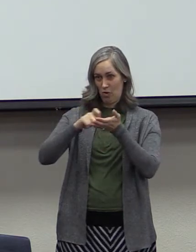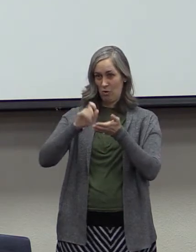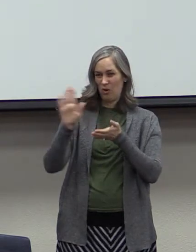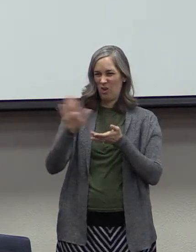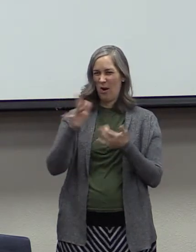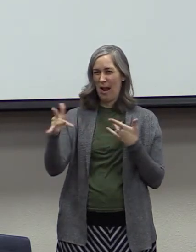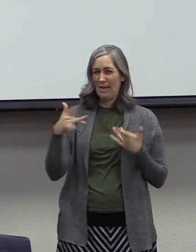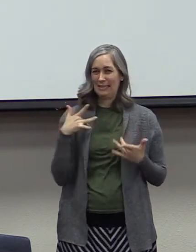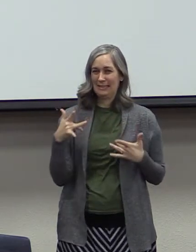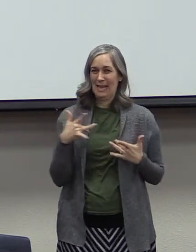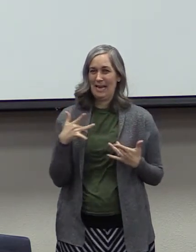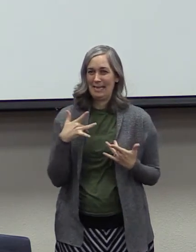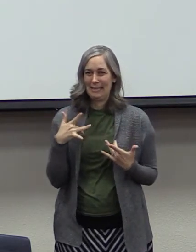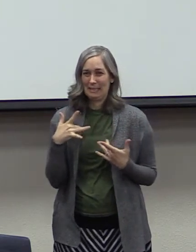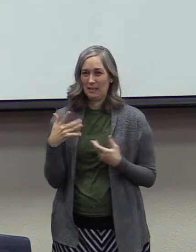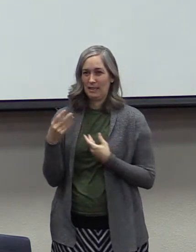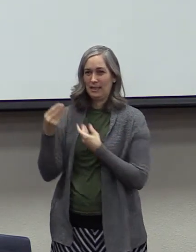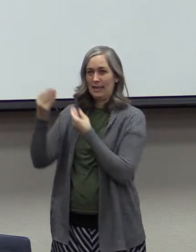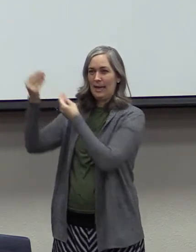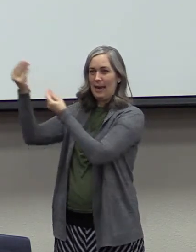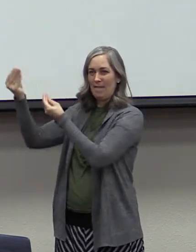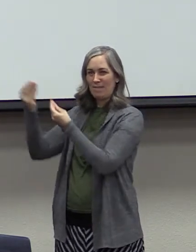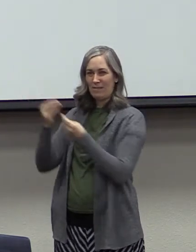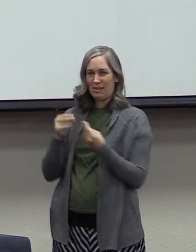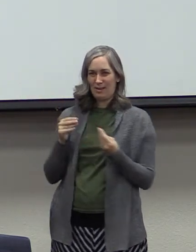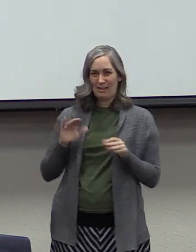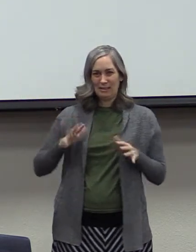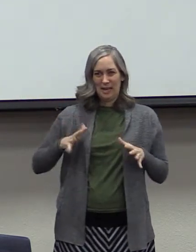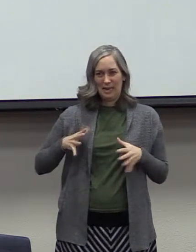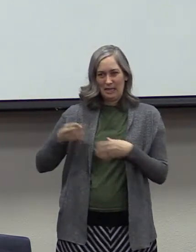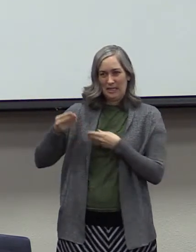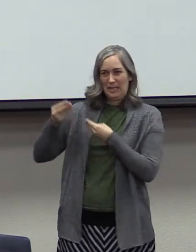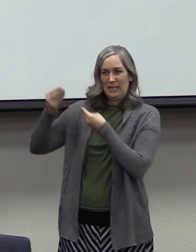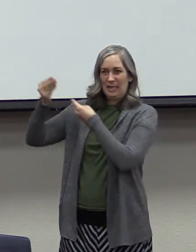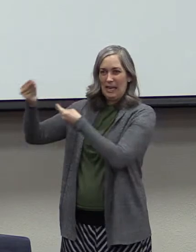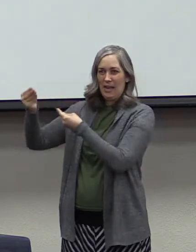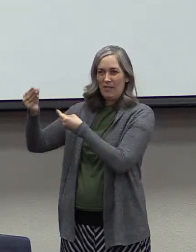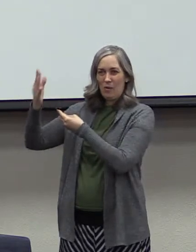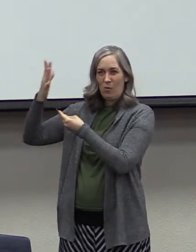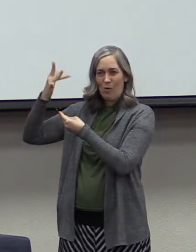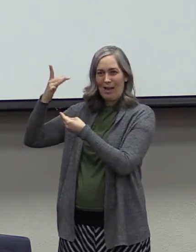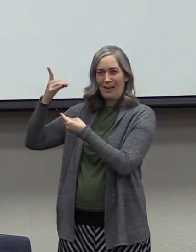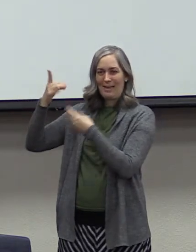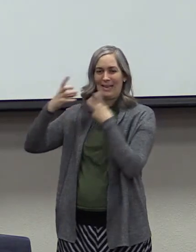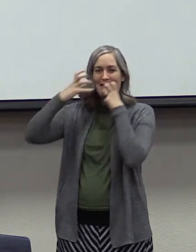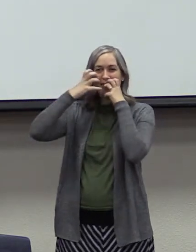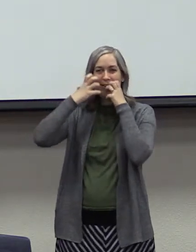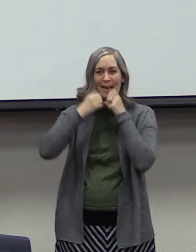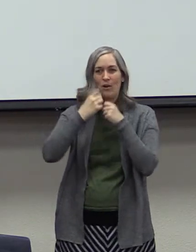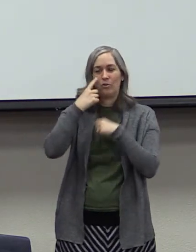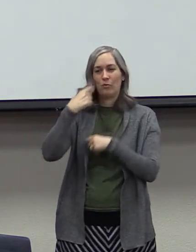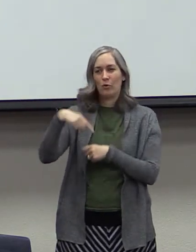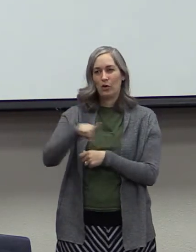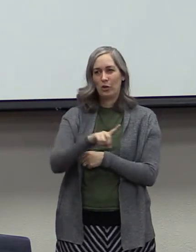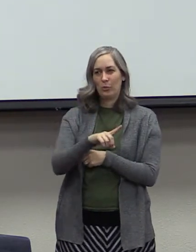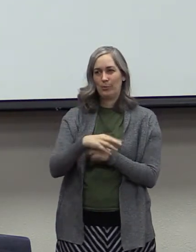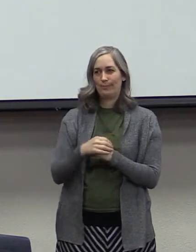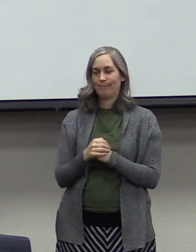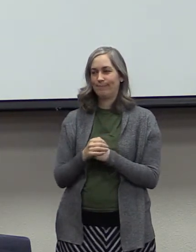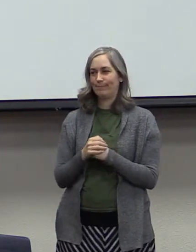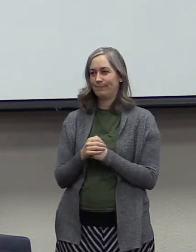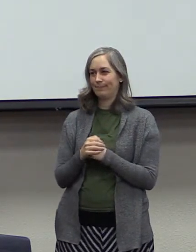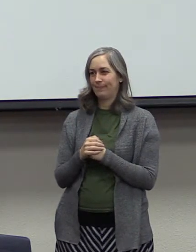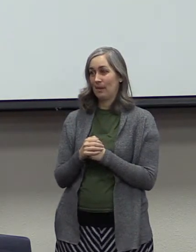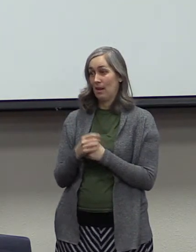He cares for you." Well, I hope I'm not taking too much liberty with the text, but I think we